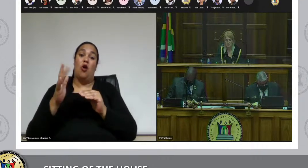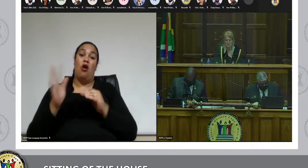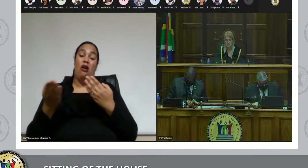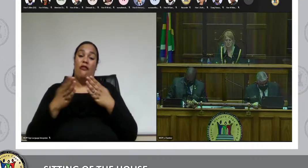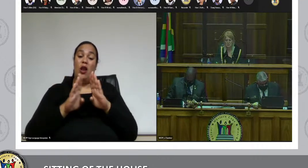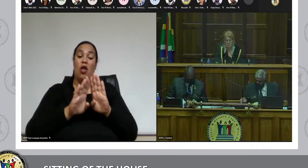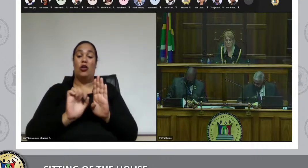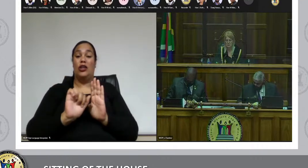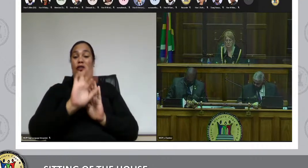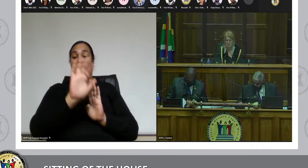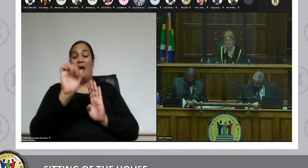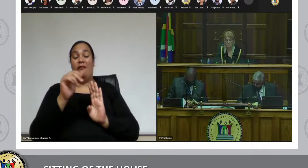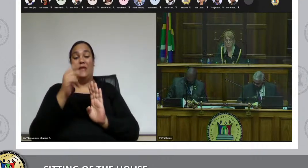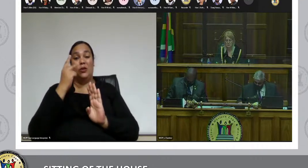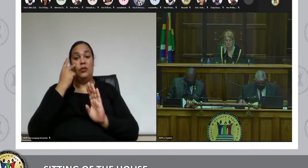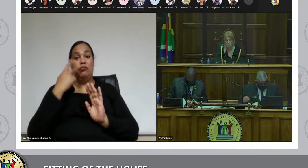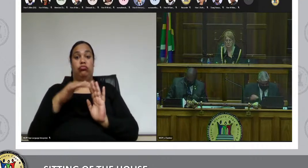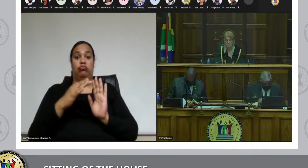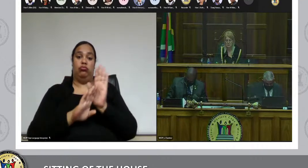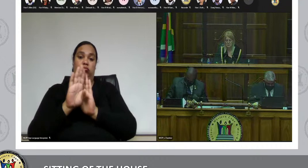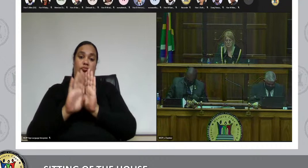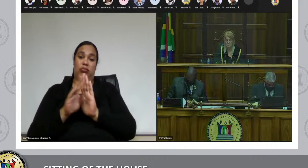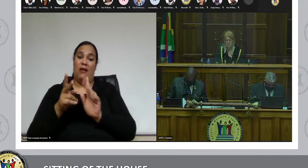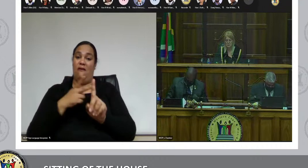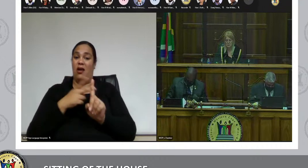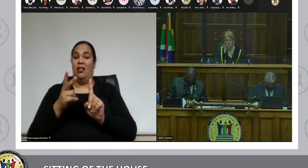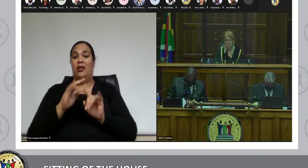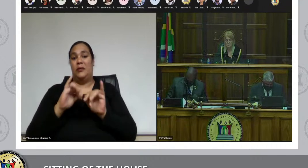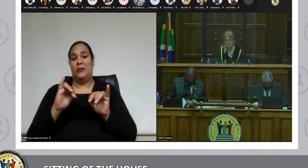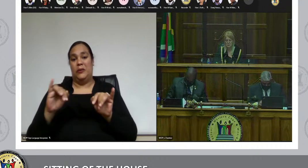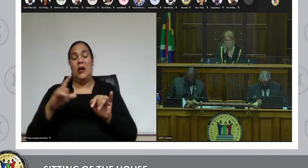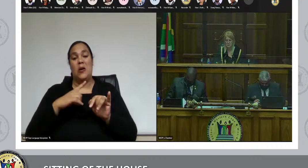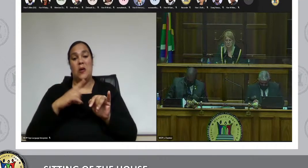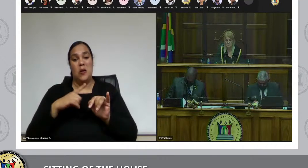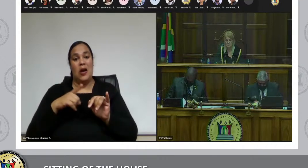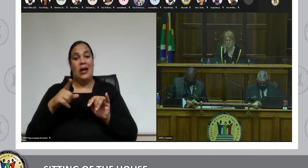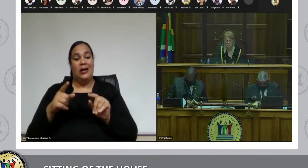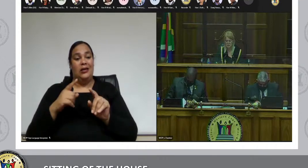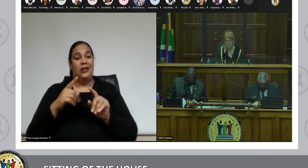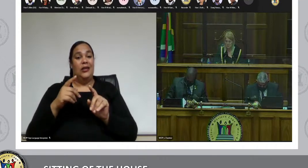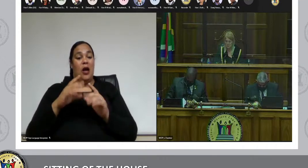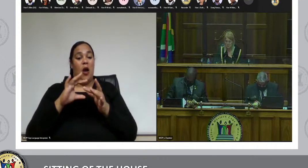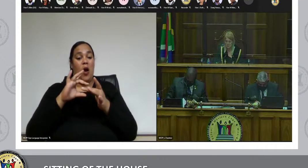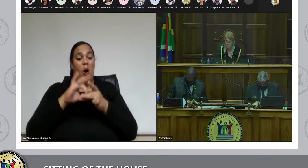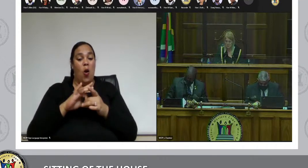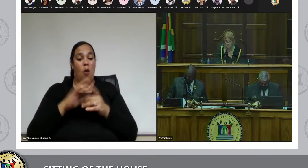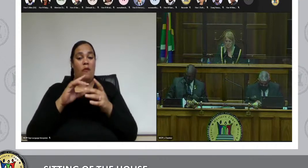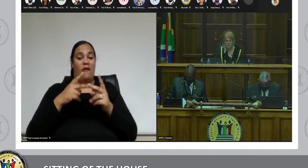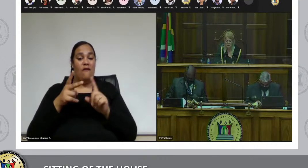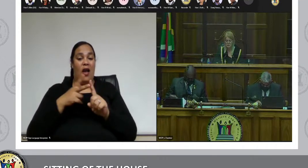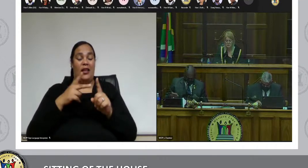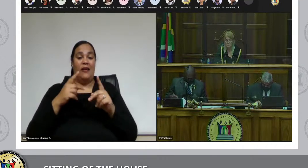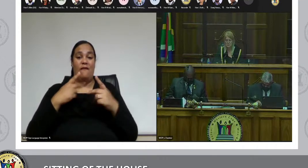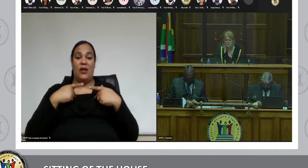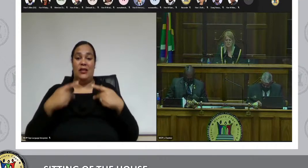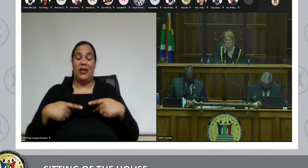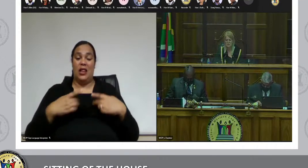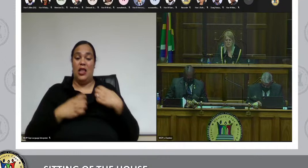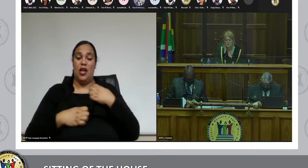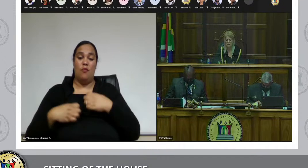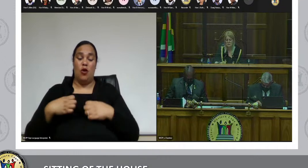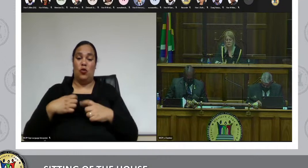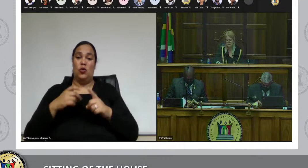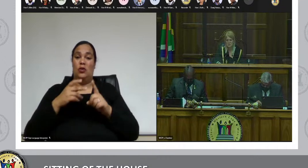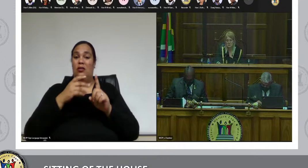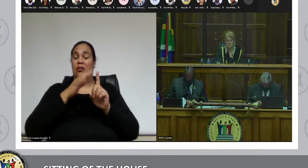South Africa saw a great increase in this violence as femicide, domestic violence, and physical and emotional harassment soared